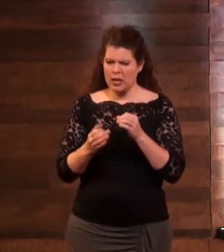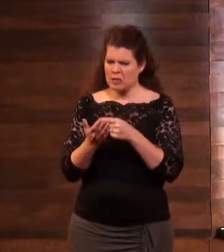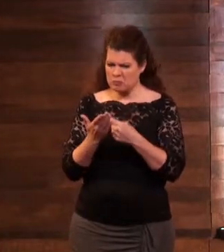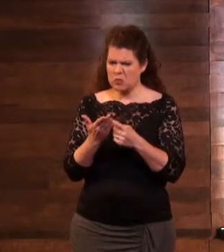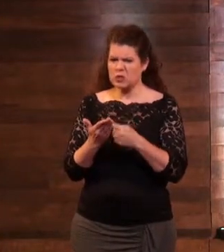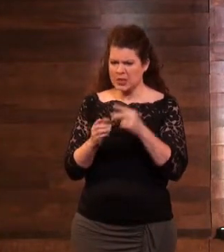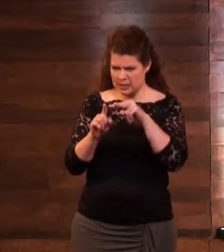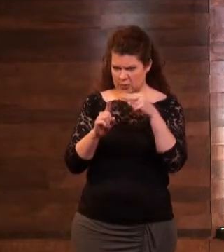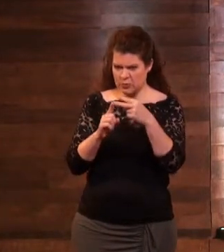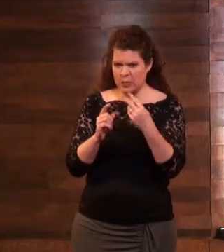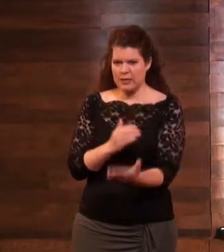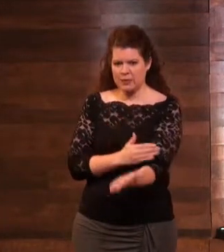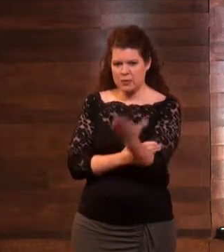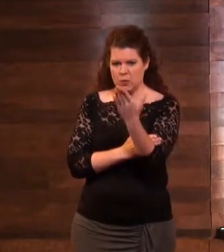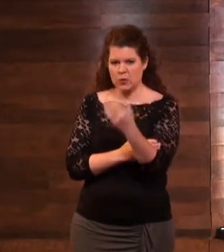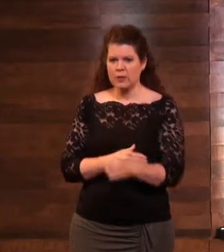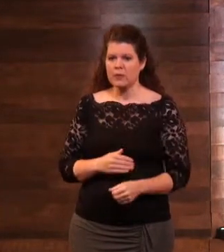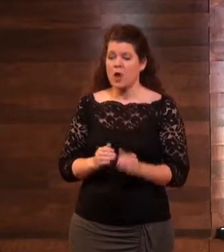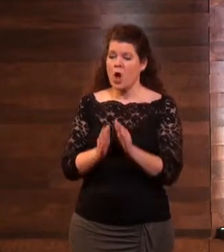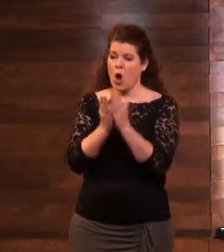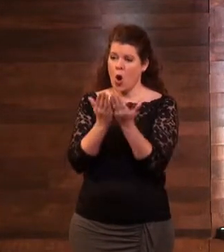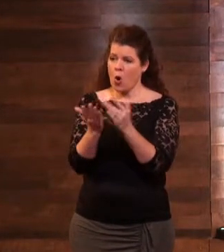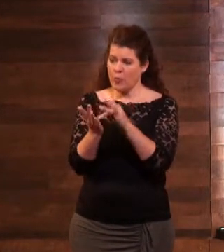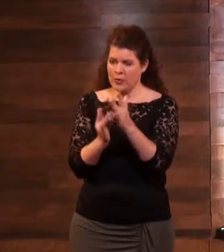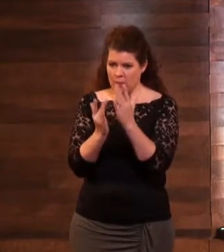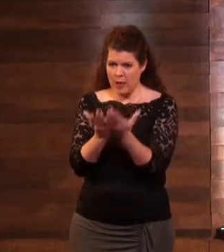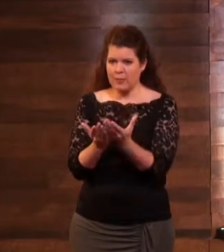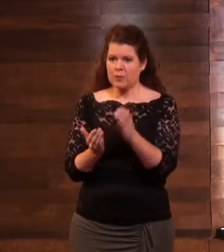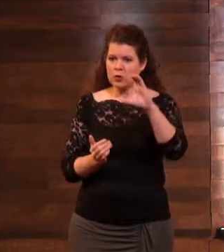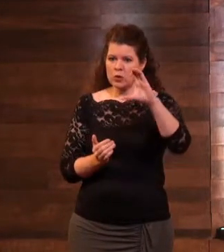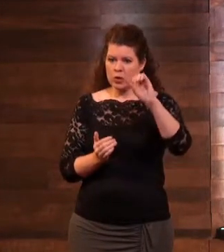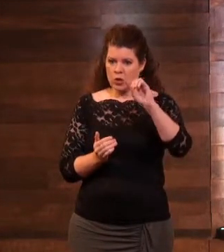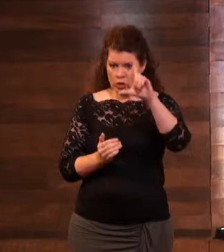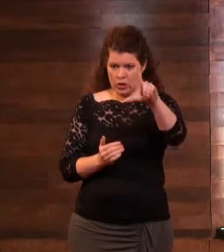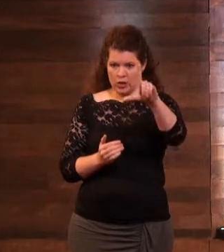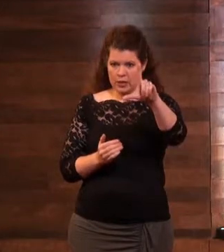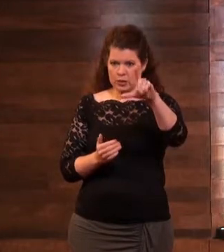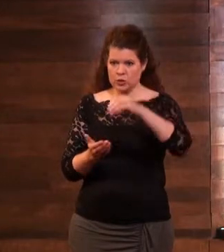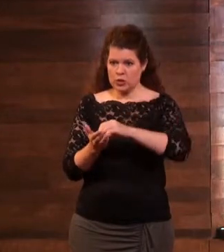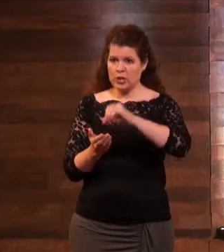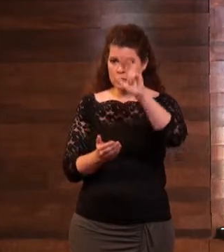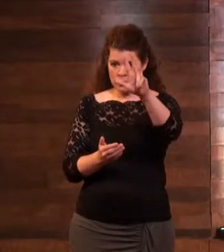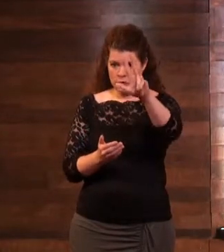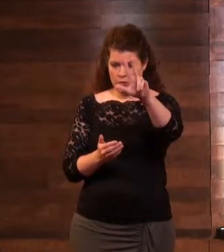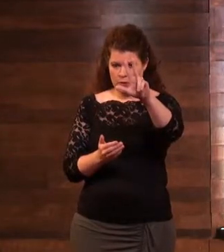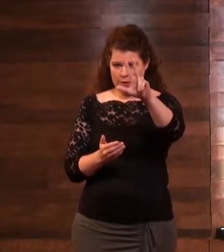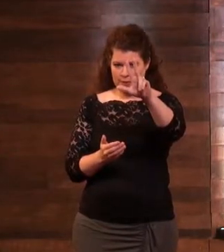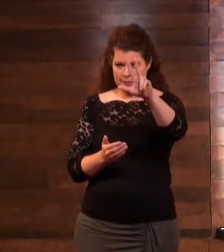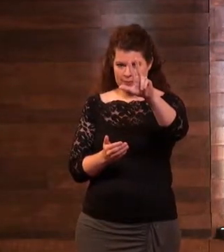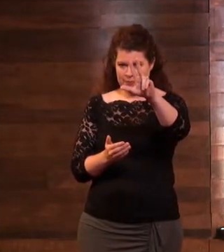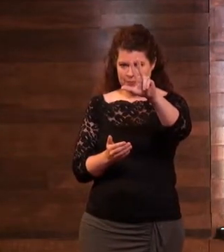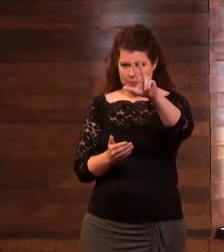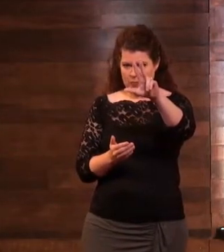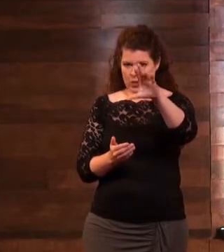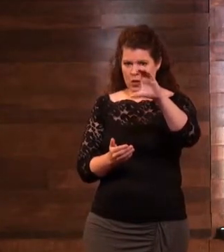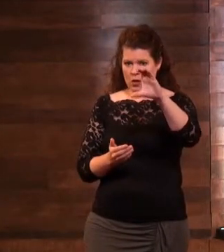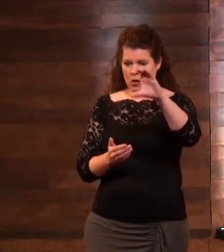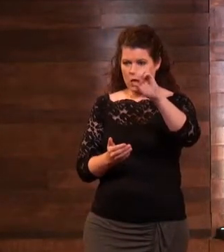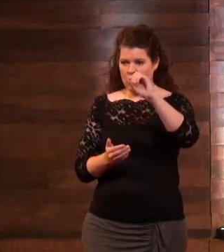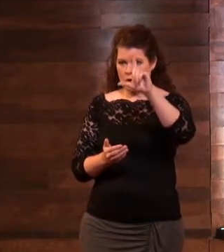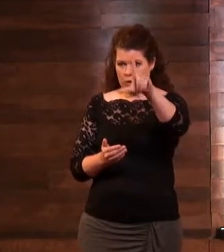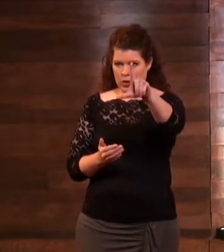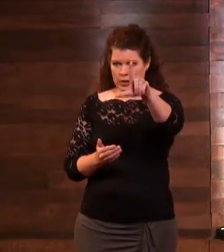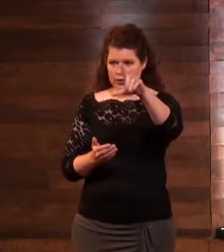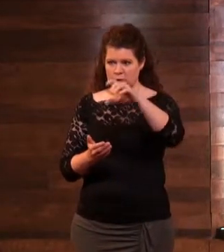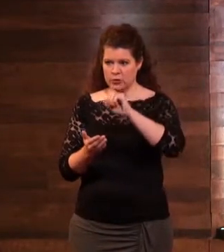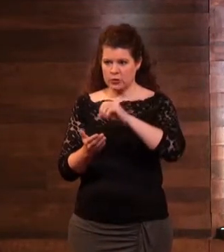to Colossians 3. I'm not going to put it on the screen. I'm not even going to tell you what page it's on. Galatians, Ephesians,